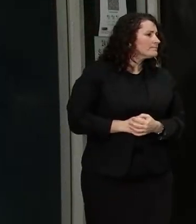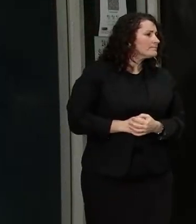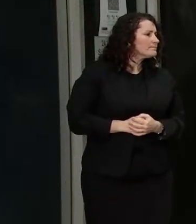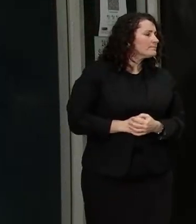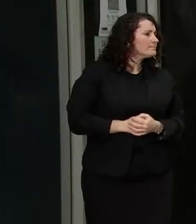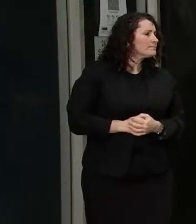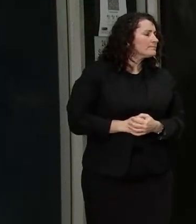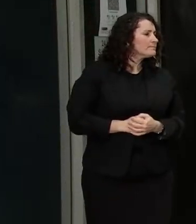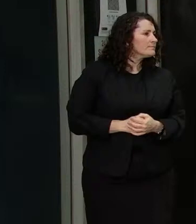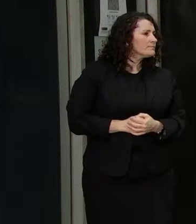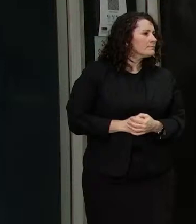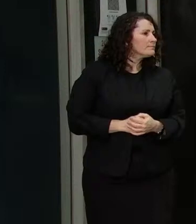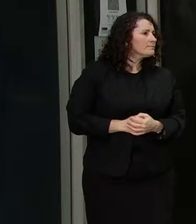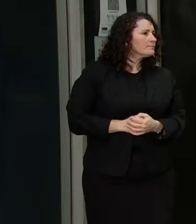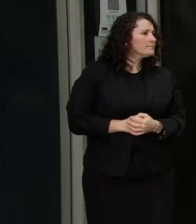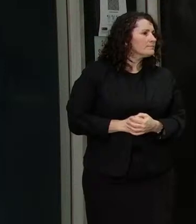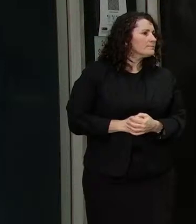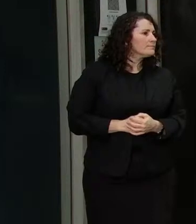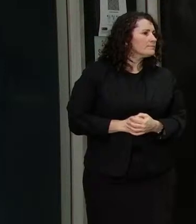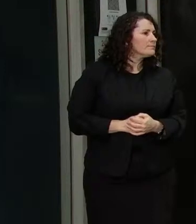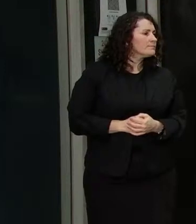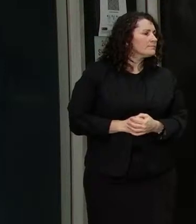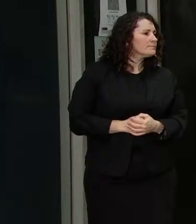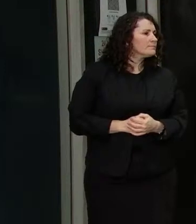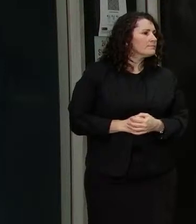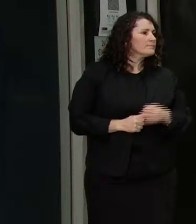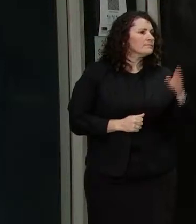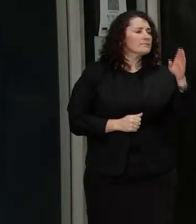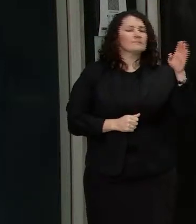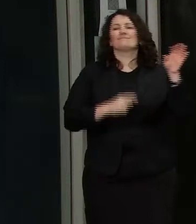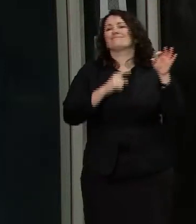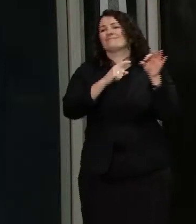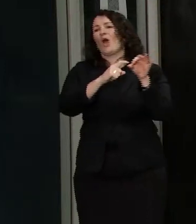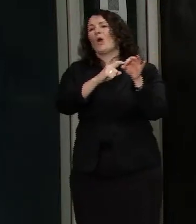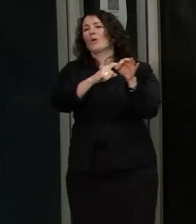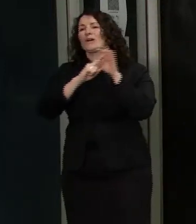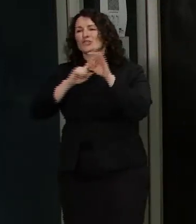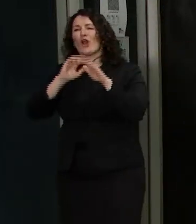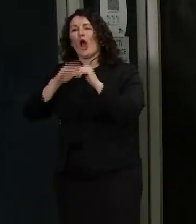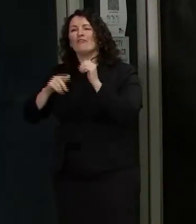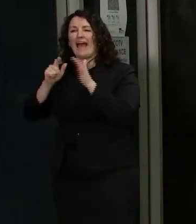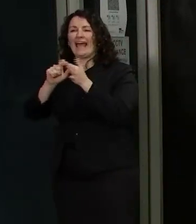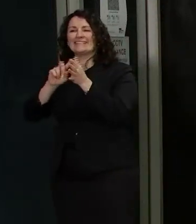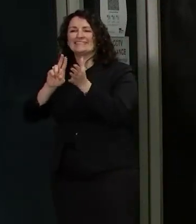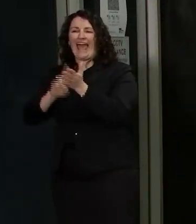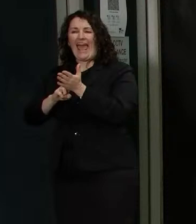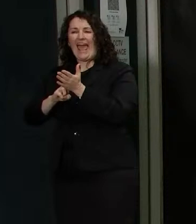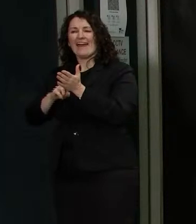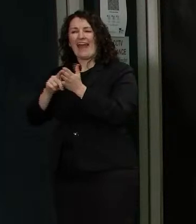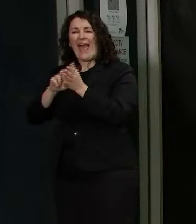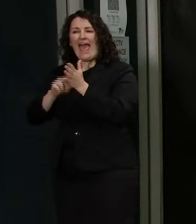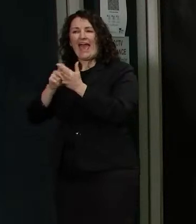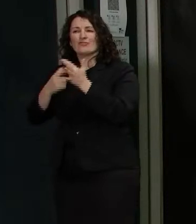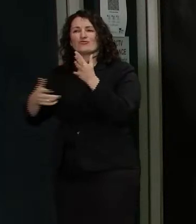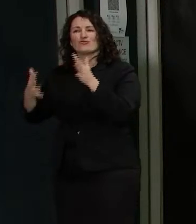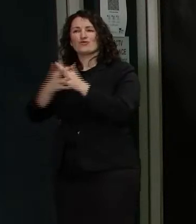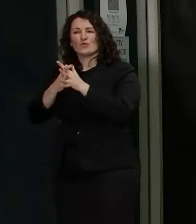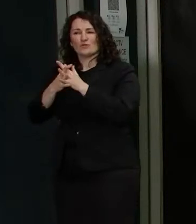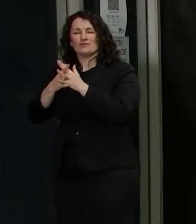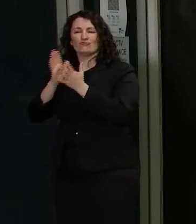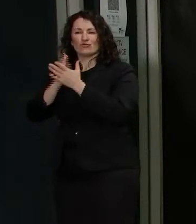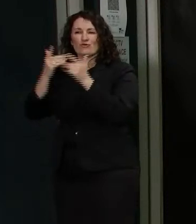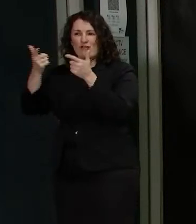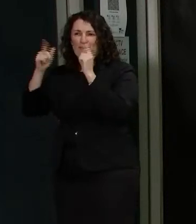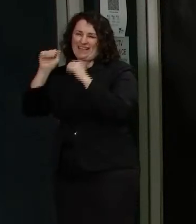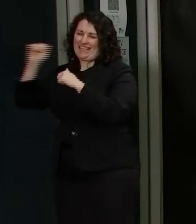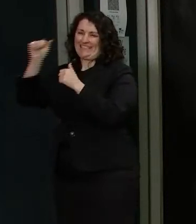out of lockdown, that he'd go higher up the shelf or that it's time to get back on the beers. Is there something you'd like to say to Victorians along those lines as